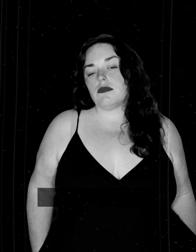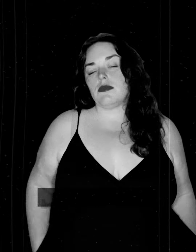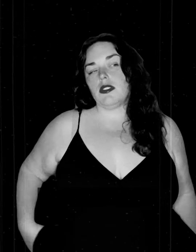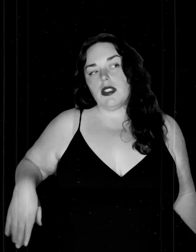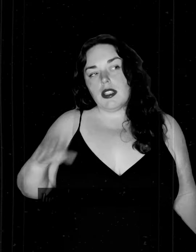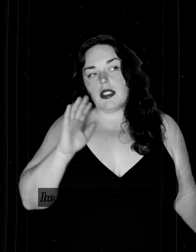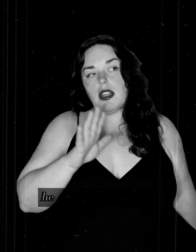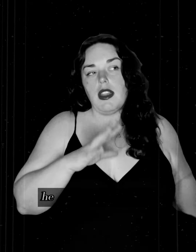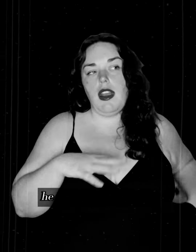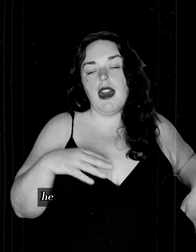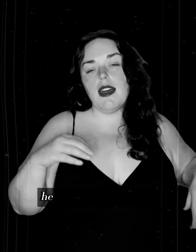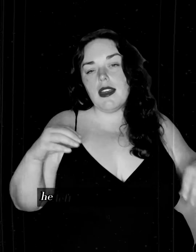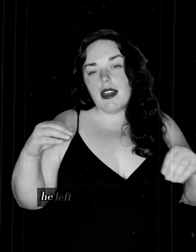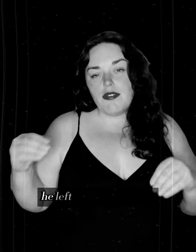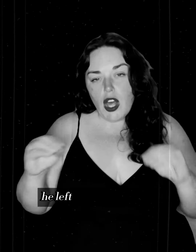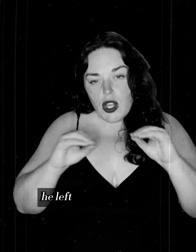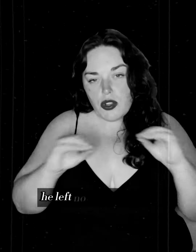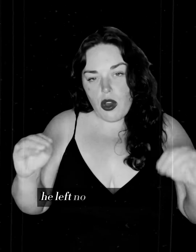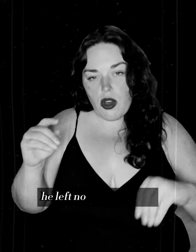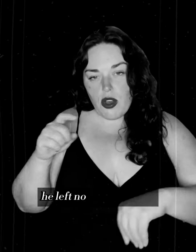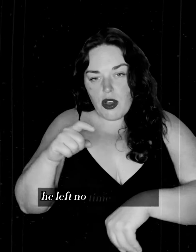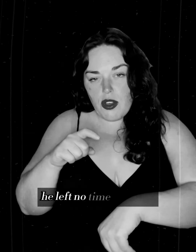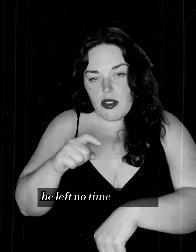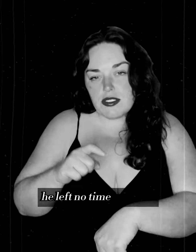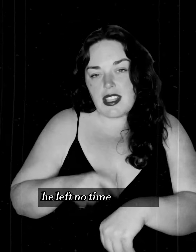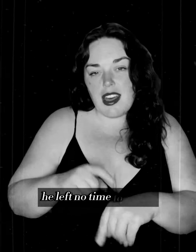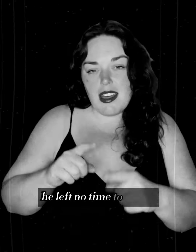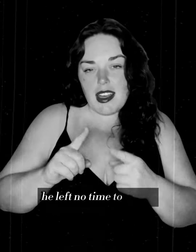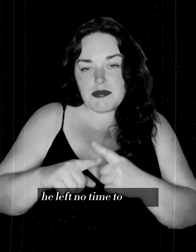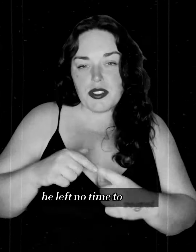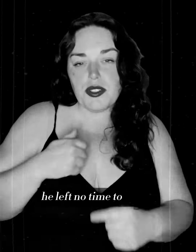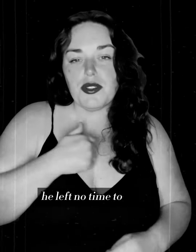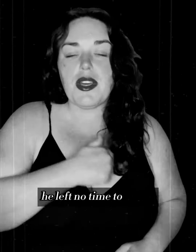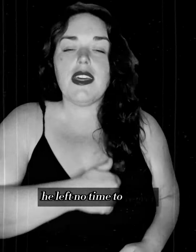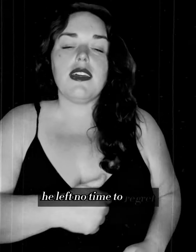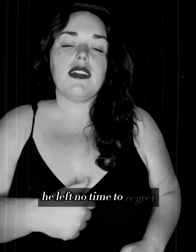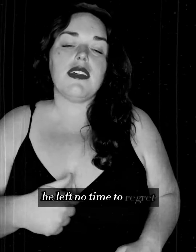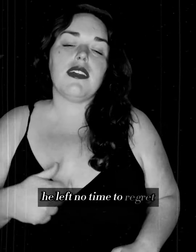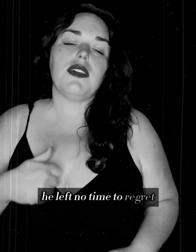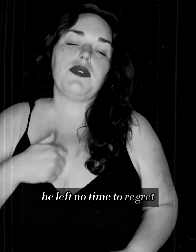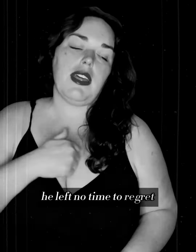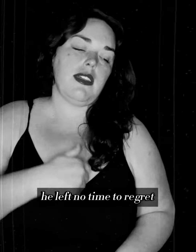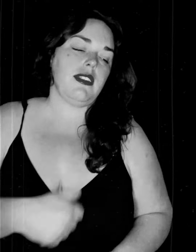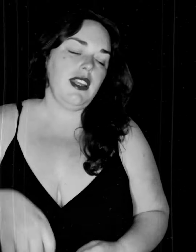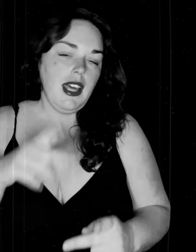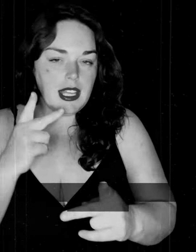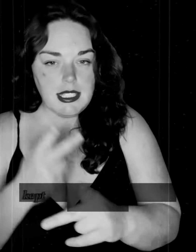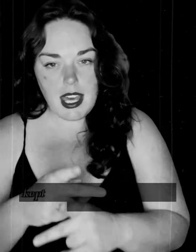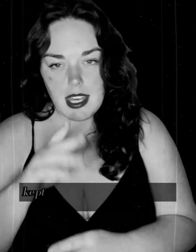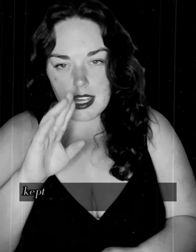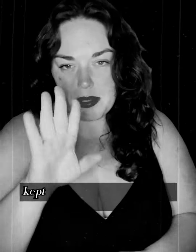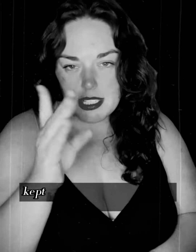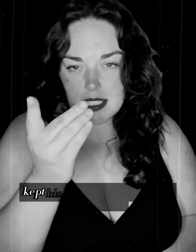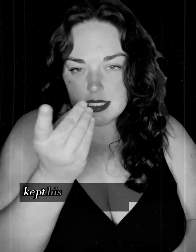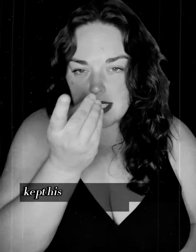He left no time to regret Camp his